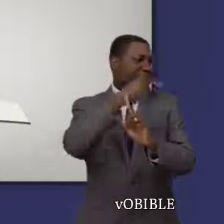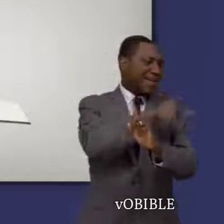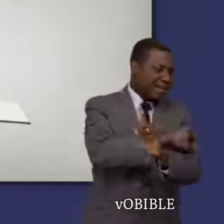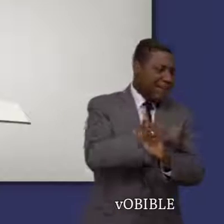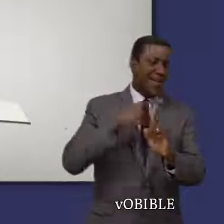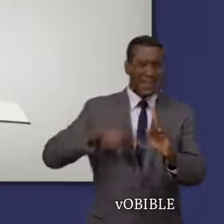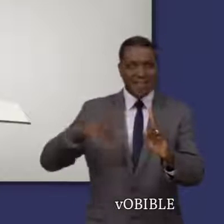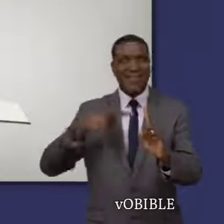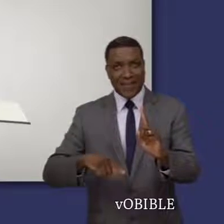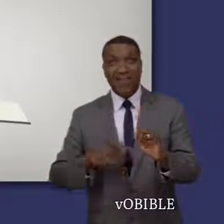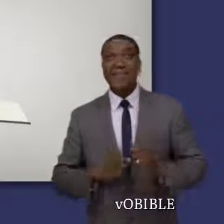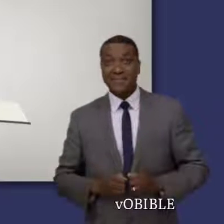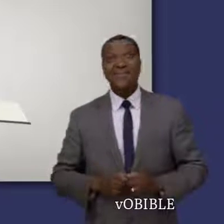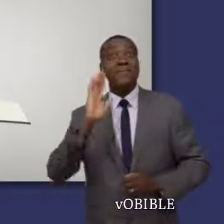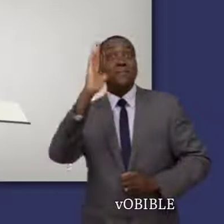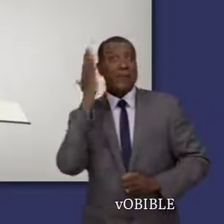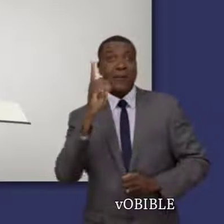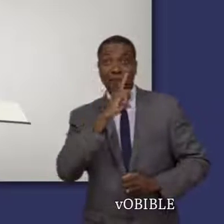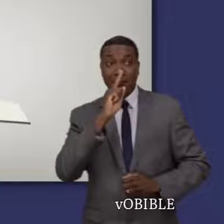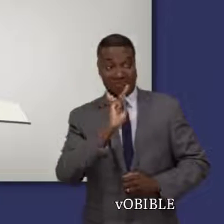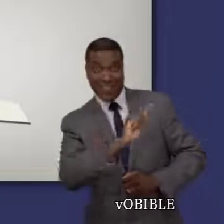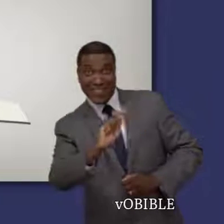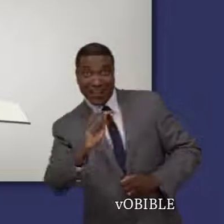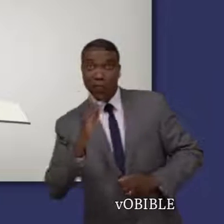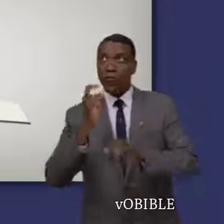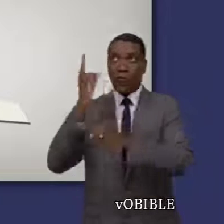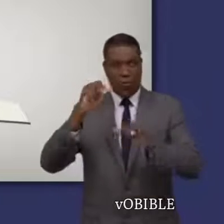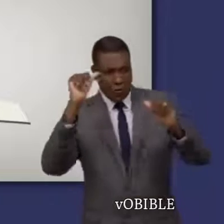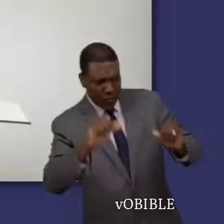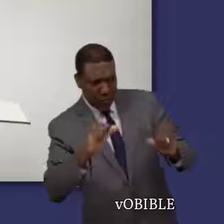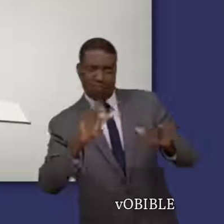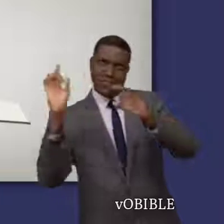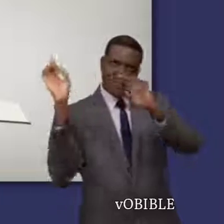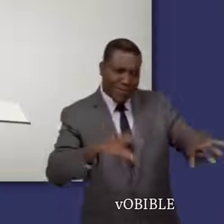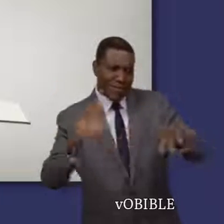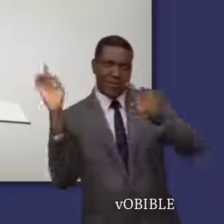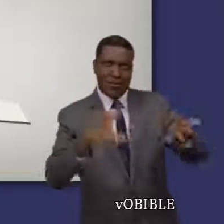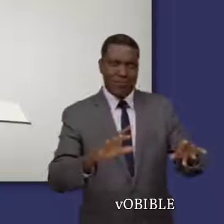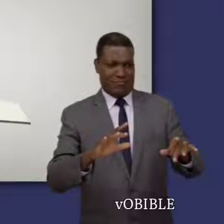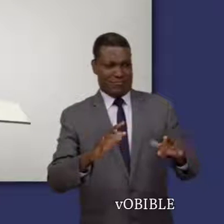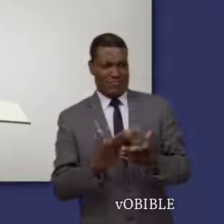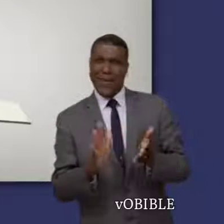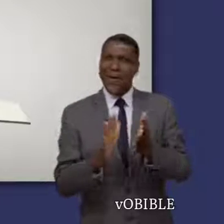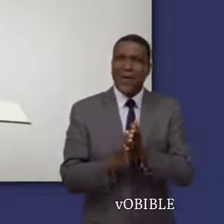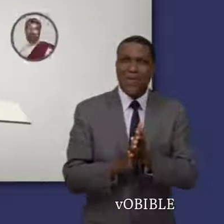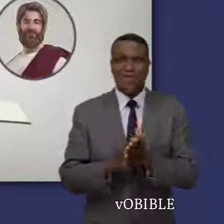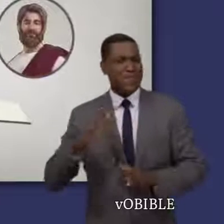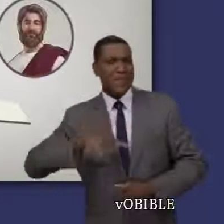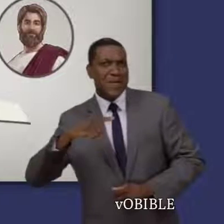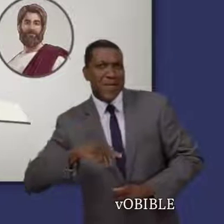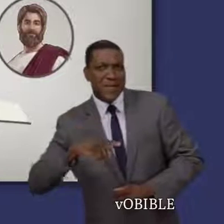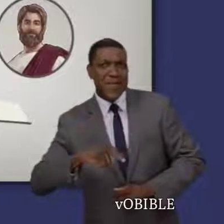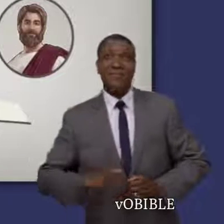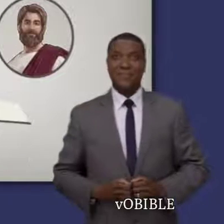mankind's suffering. See how and why the patriarchs gained God's favor and blessing. And